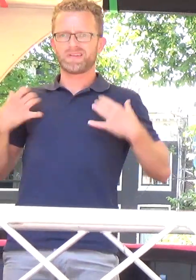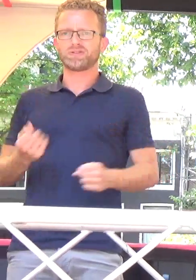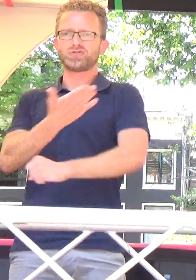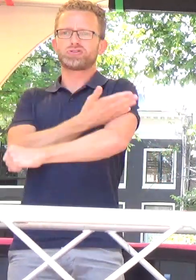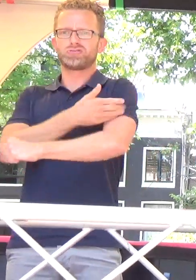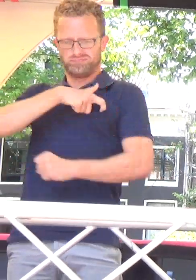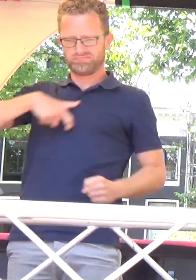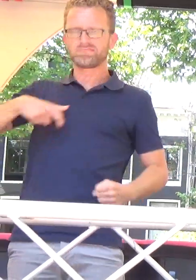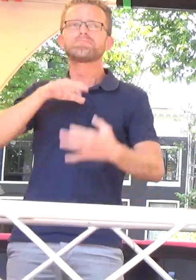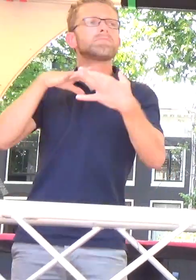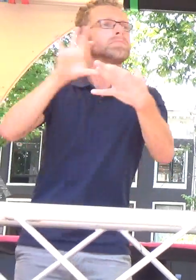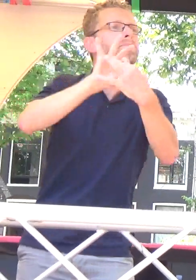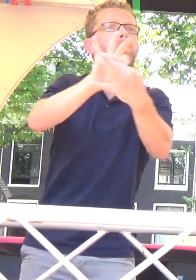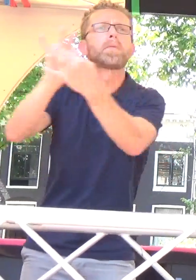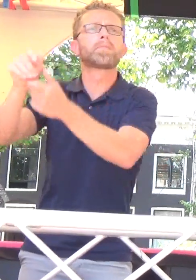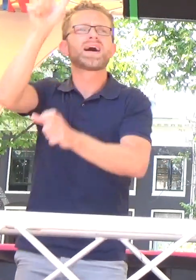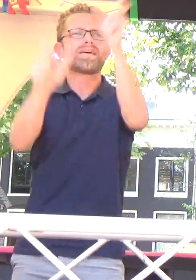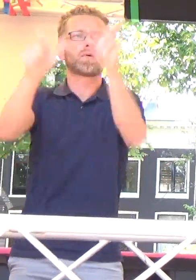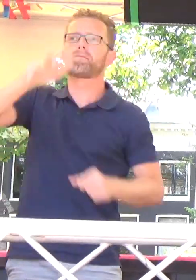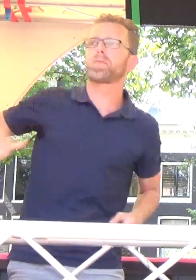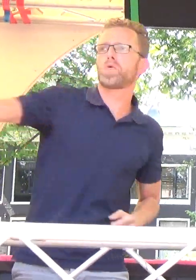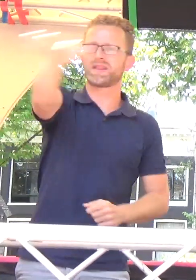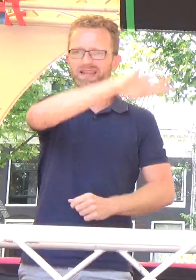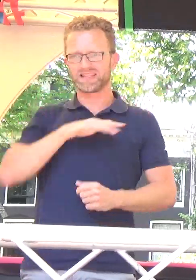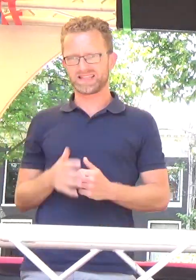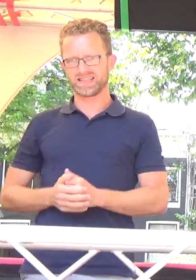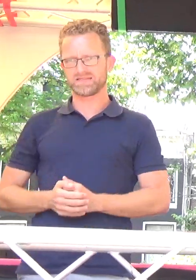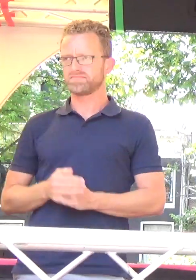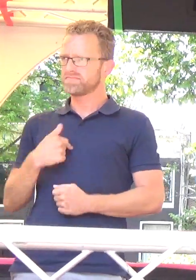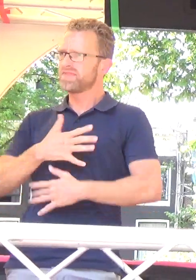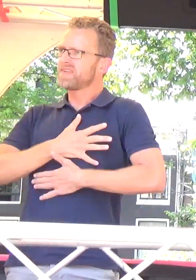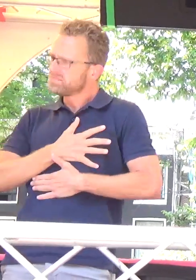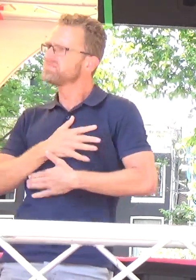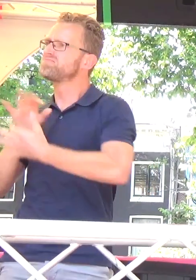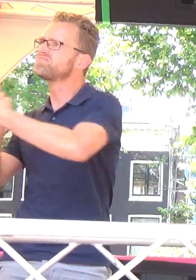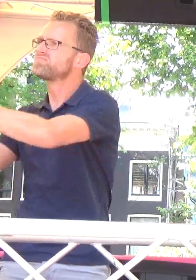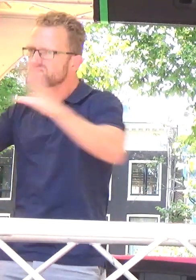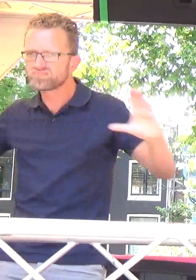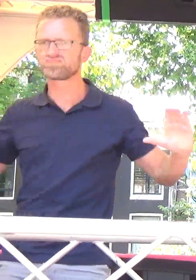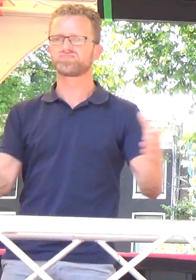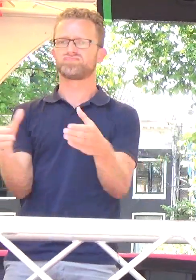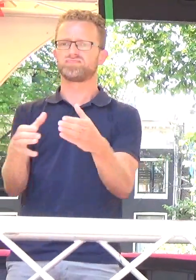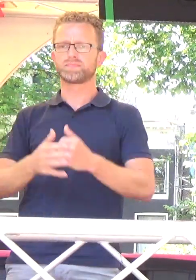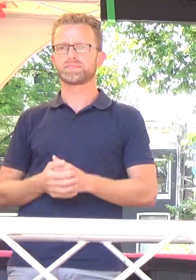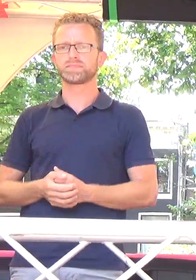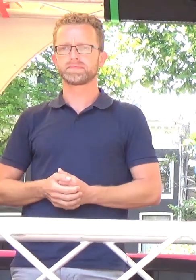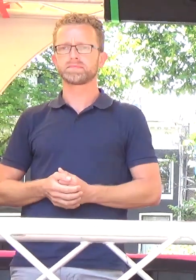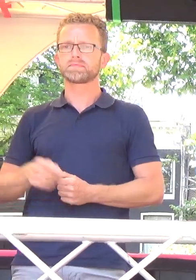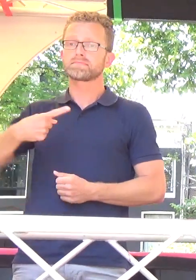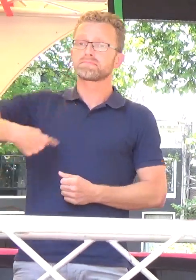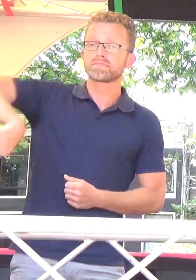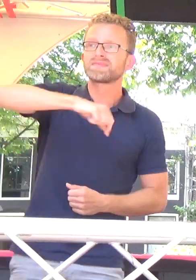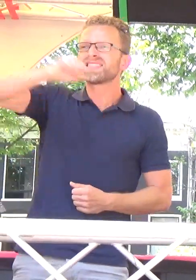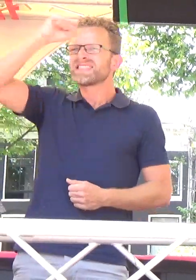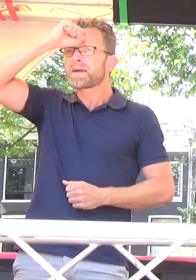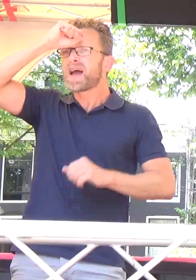And I want to make sure that we break the stigma that is still everywhere, even here in the